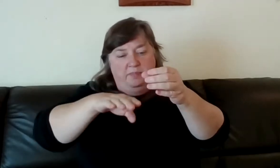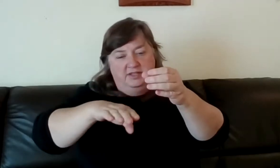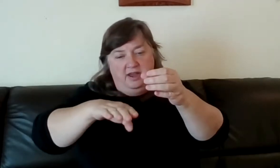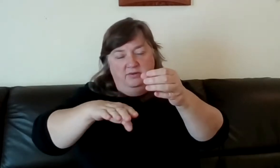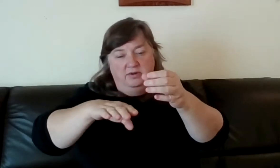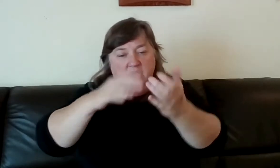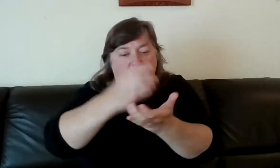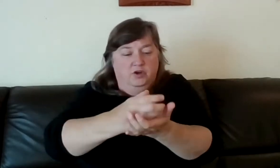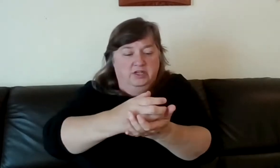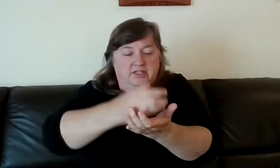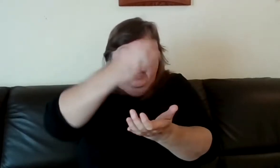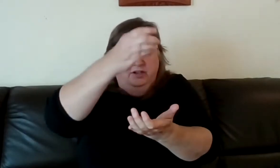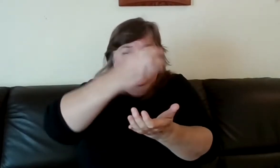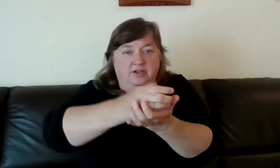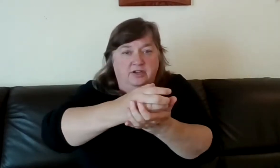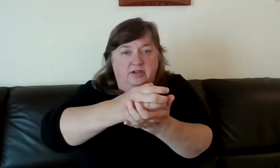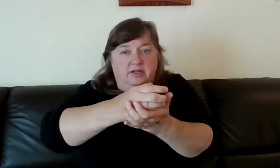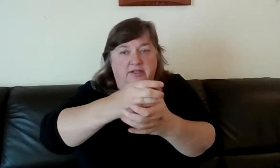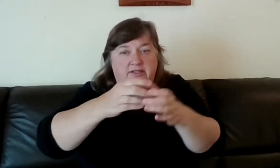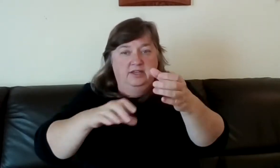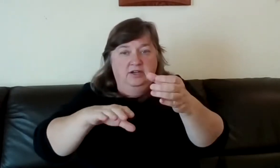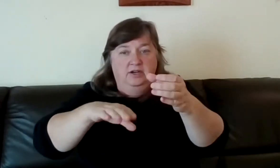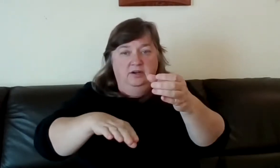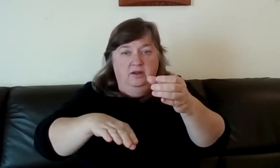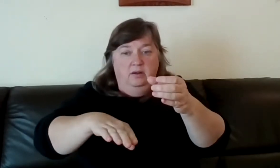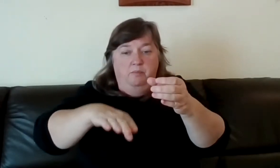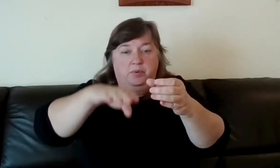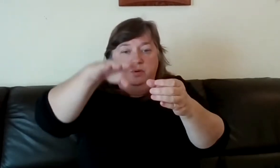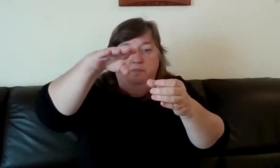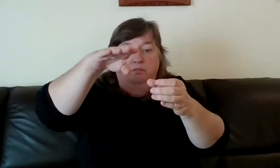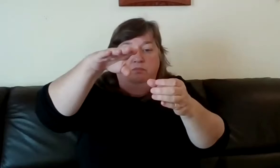it down. If your container is here,